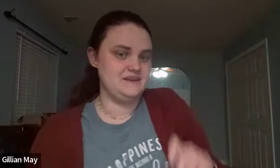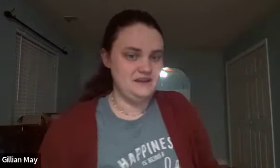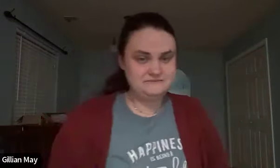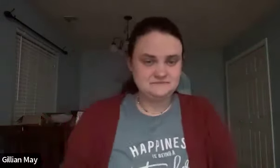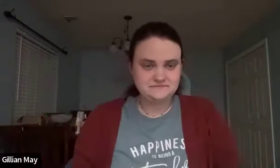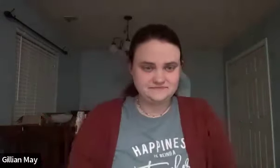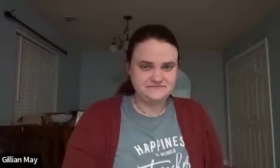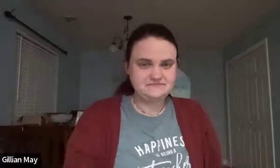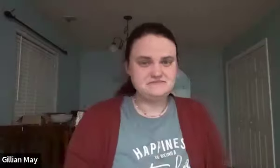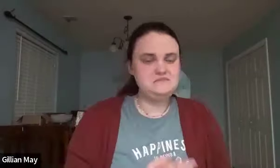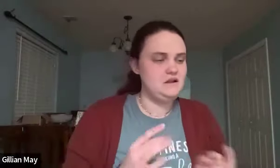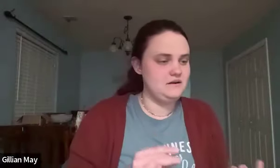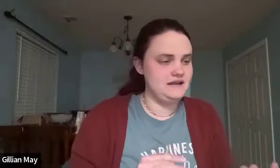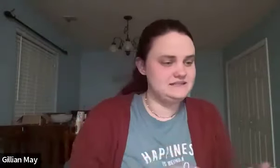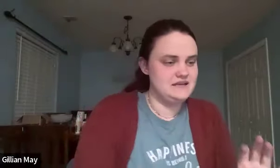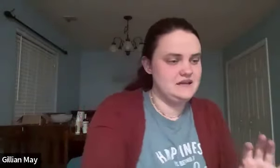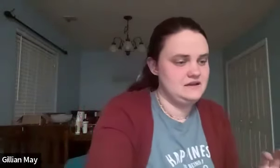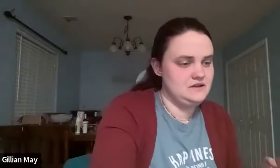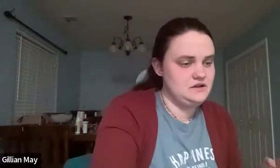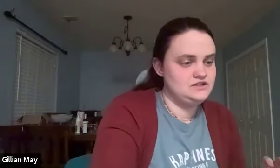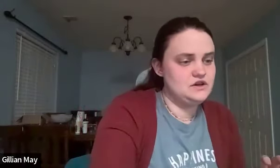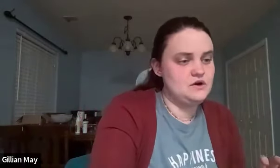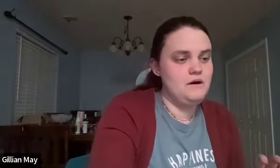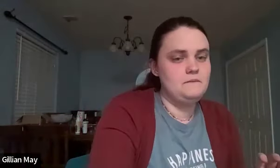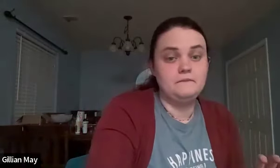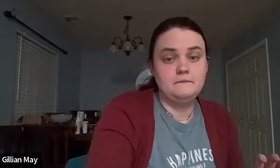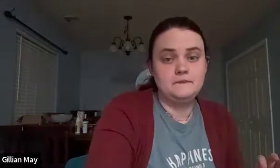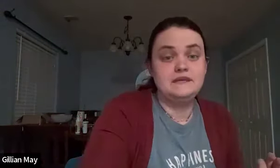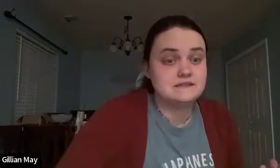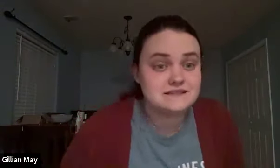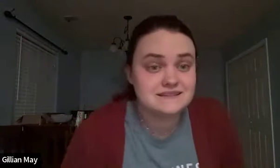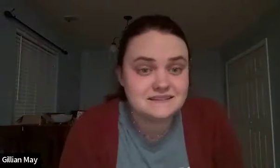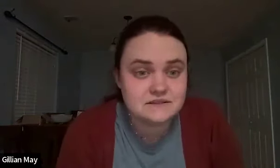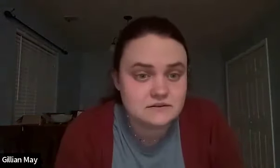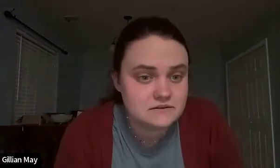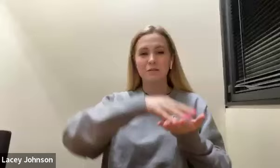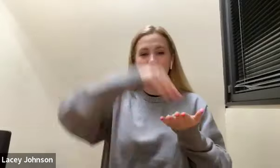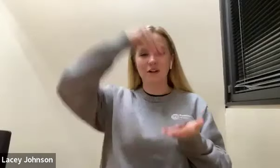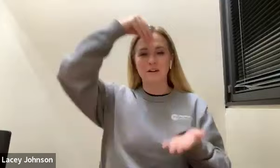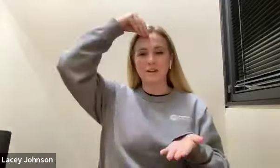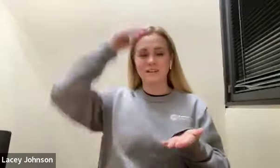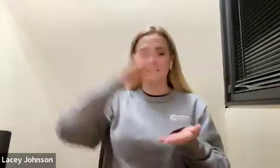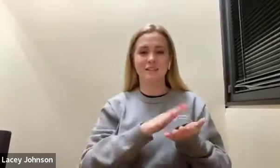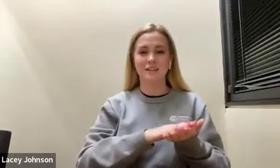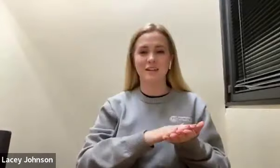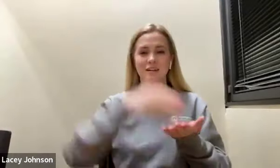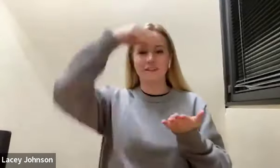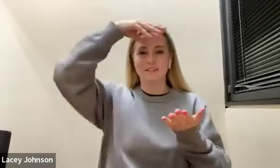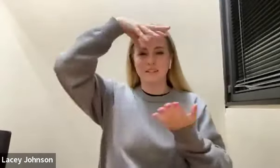Okay. All right. So, yes. When we do learning, does this Mhm. hand stay here or does it